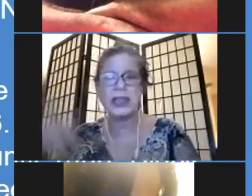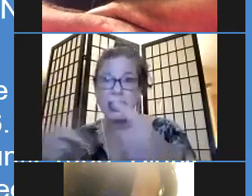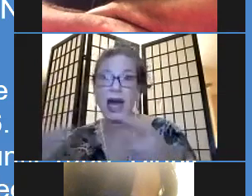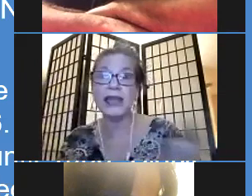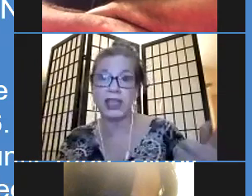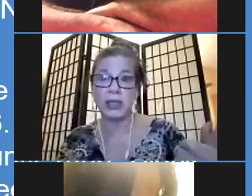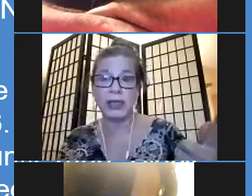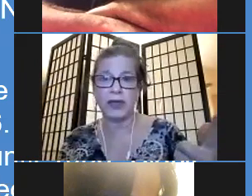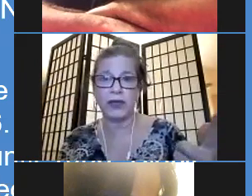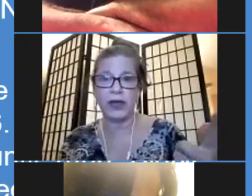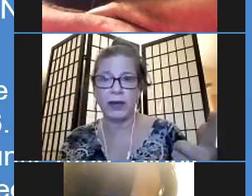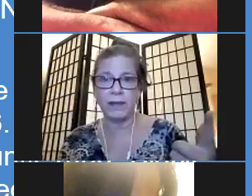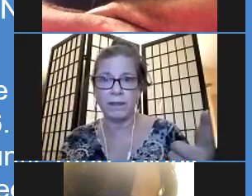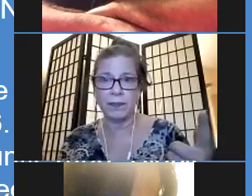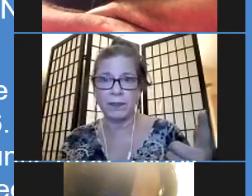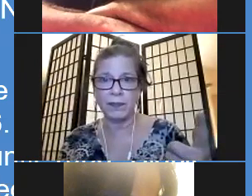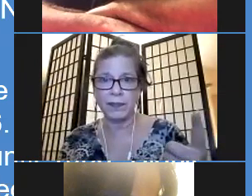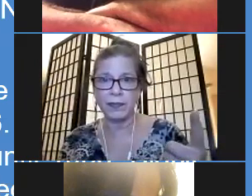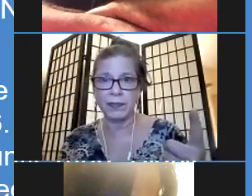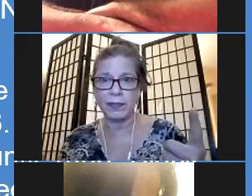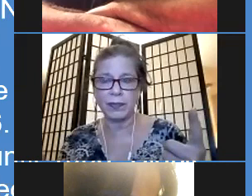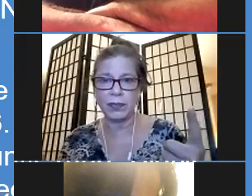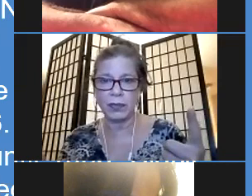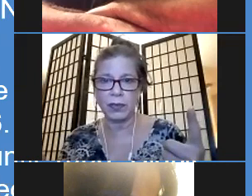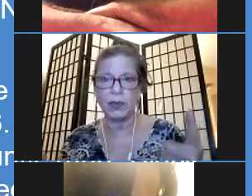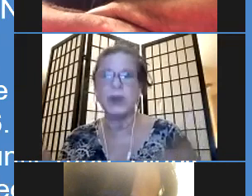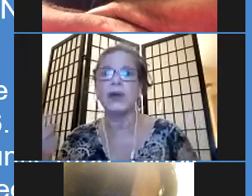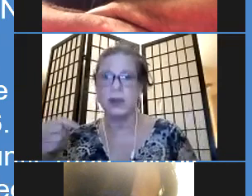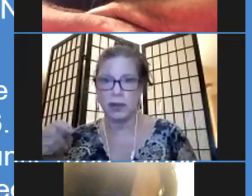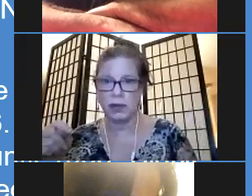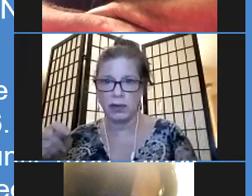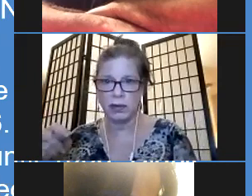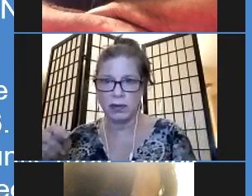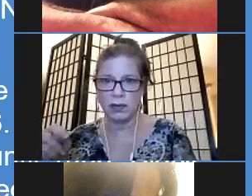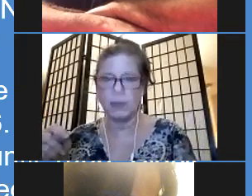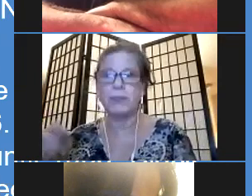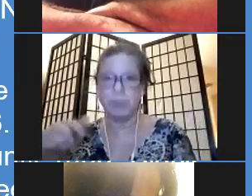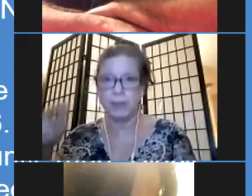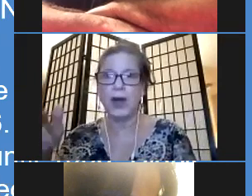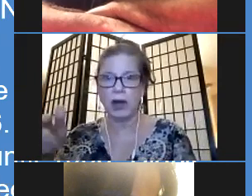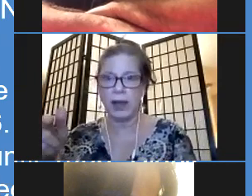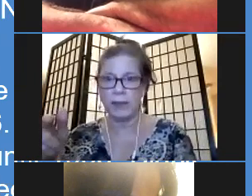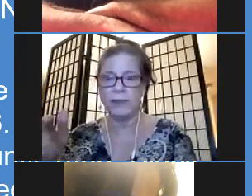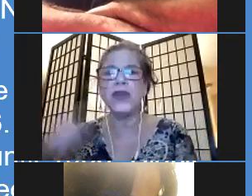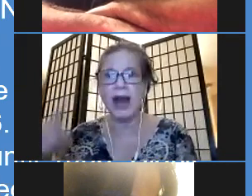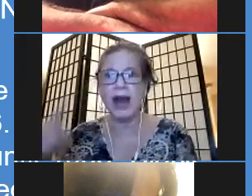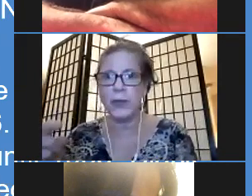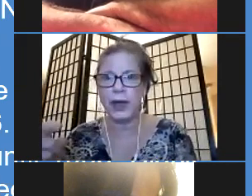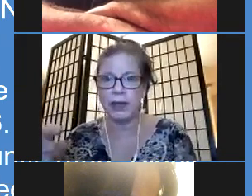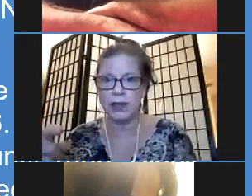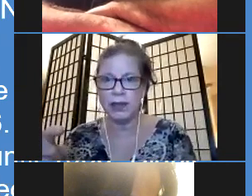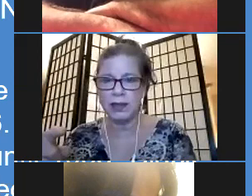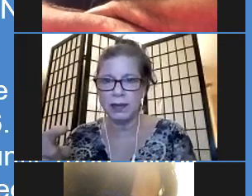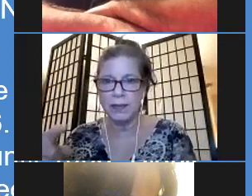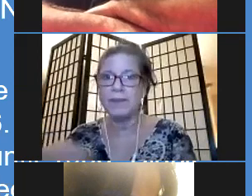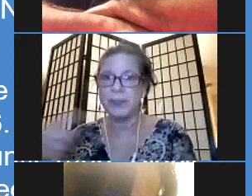but the signs Yeah, can be different. yeah, the signs were different. It was beyond the alphabet, definitely. It was Okay, like so they really couldn't